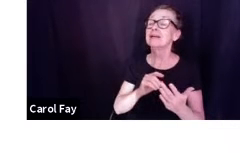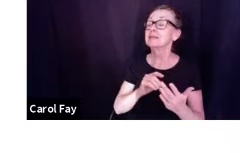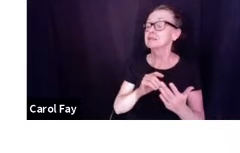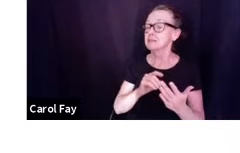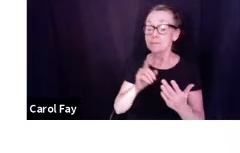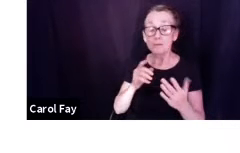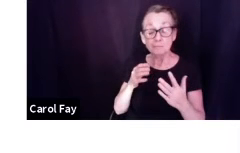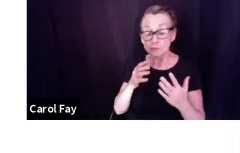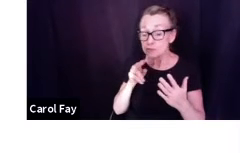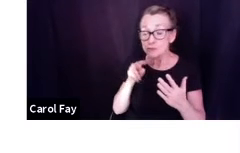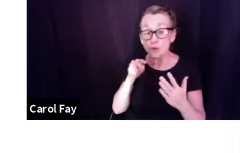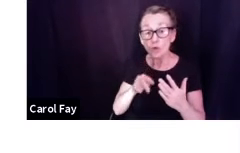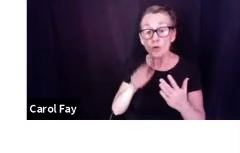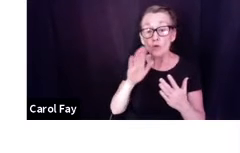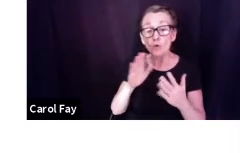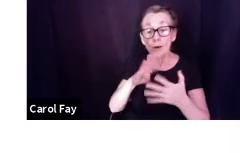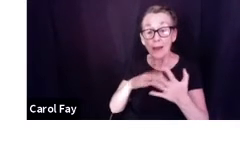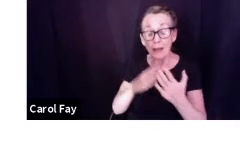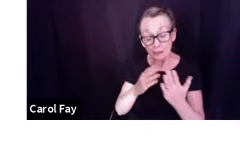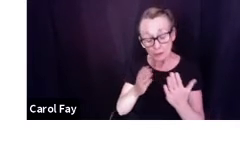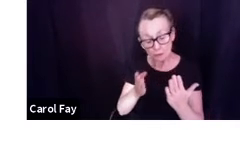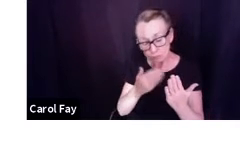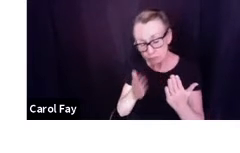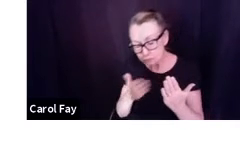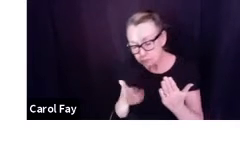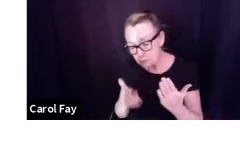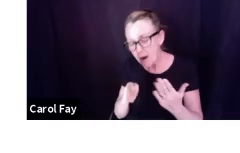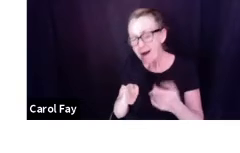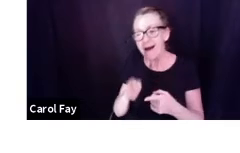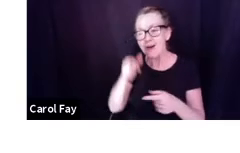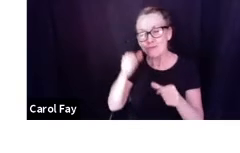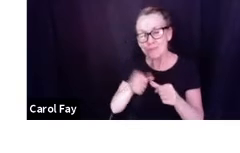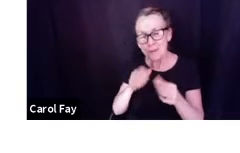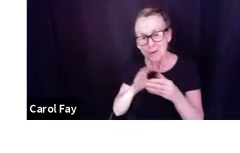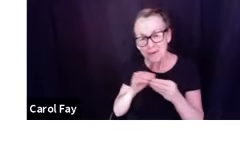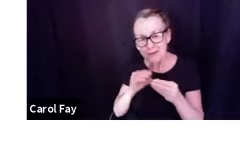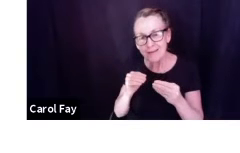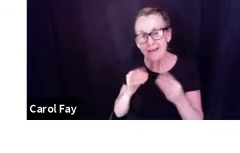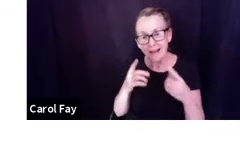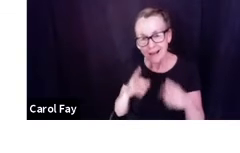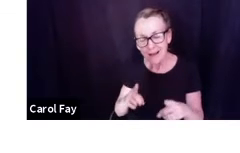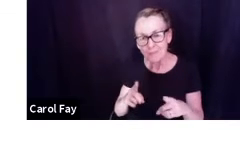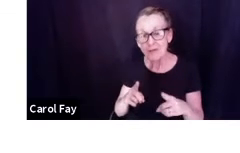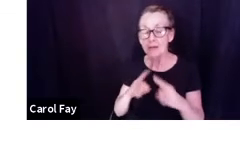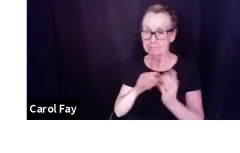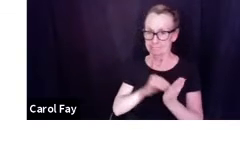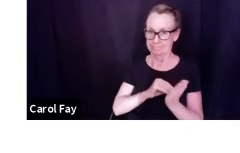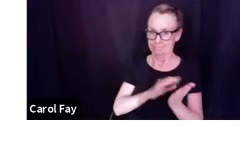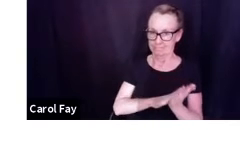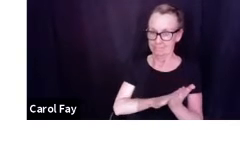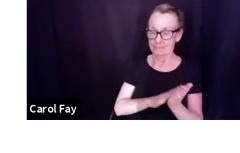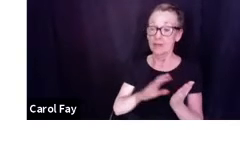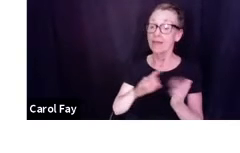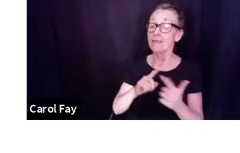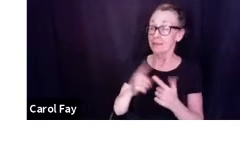your just your work history or notes if you have them, to think about times so you can write down about the situation. You're going to